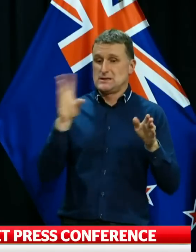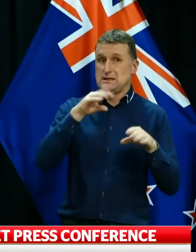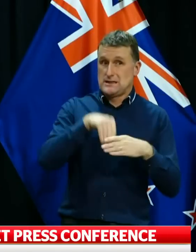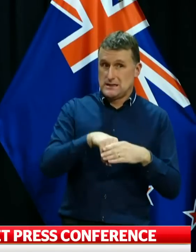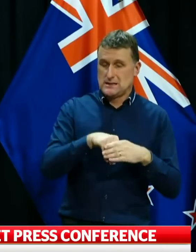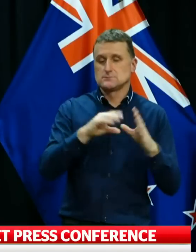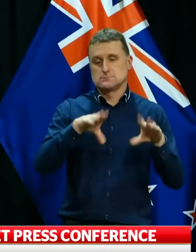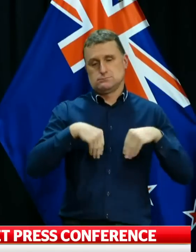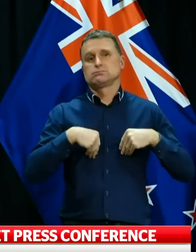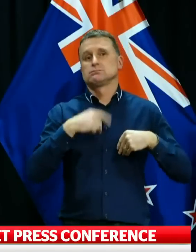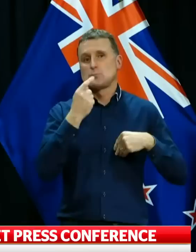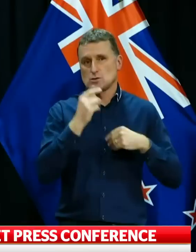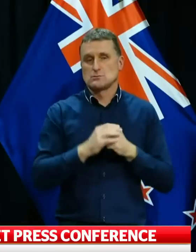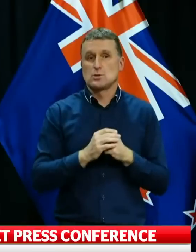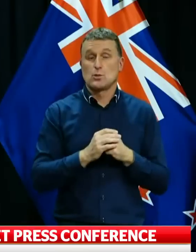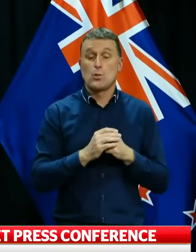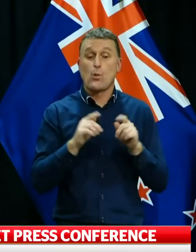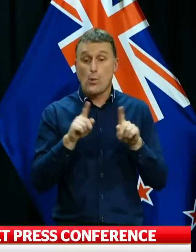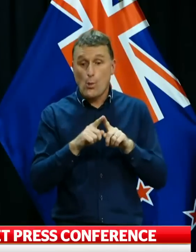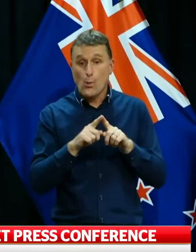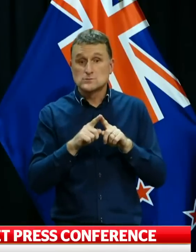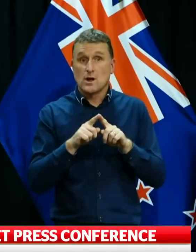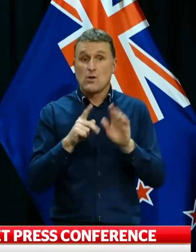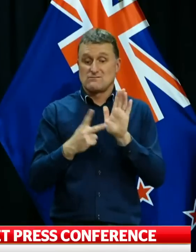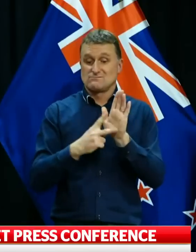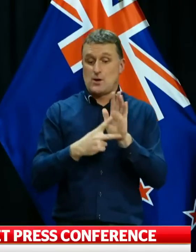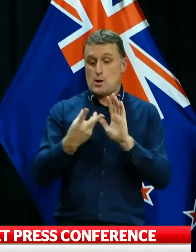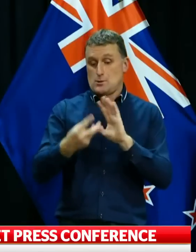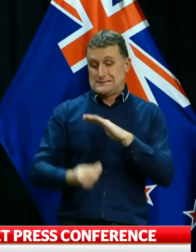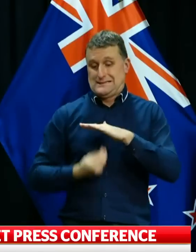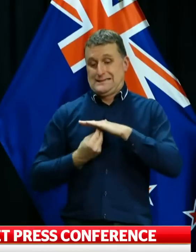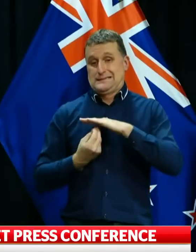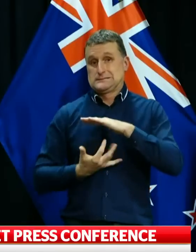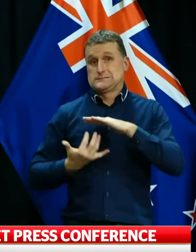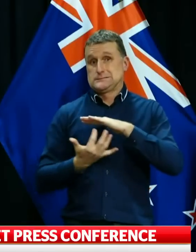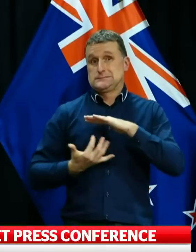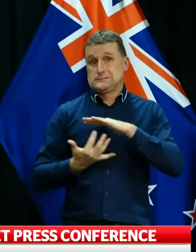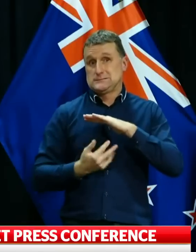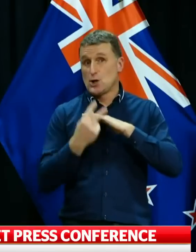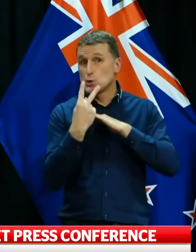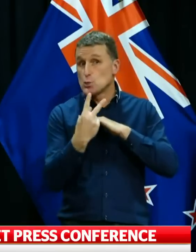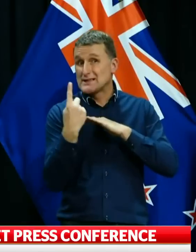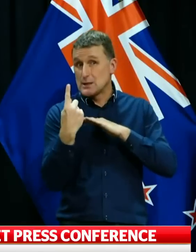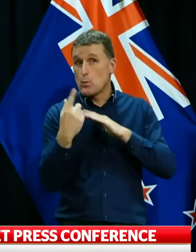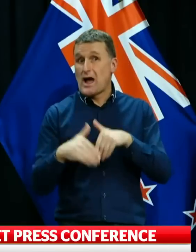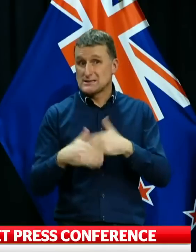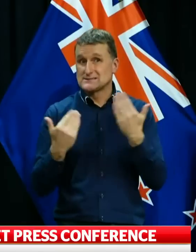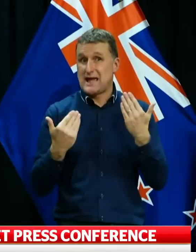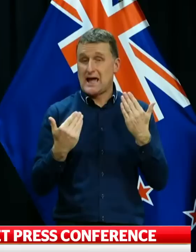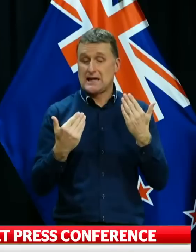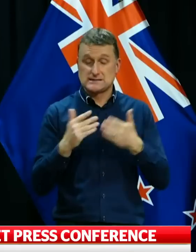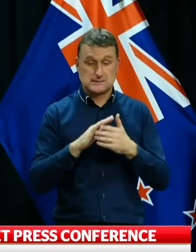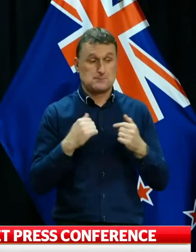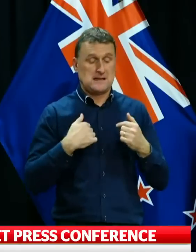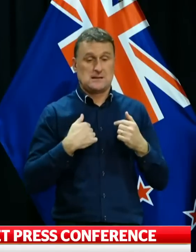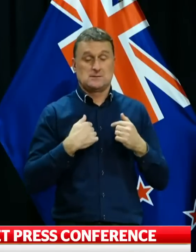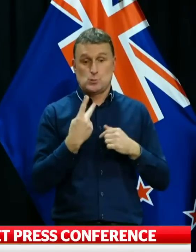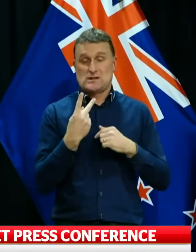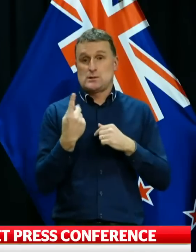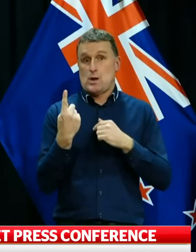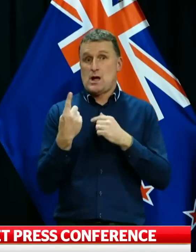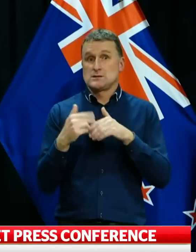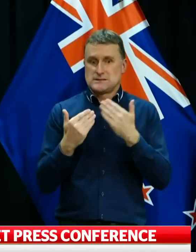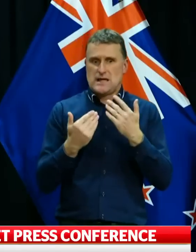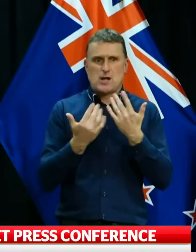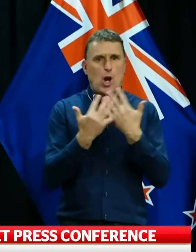be up to 21 days. So during that interview, you're asking someone to recall 21 days of exposures, and the isolation period